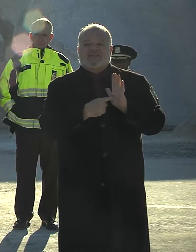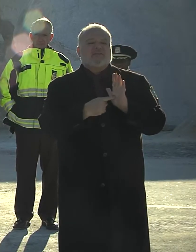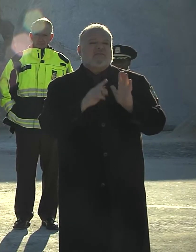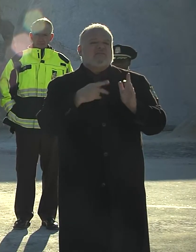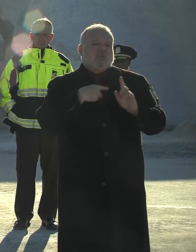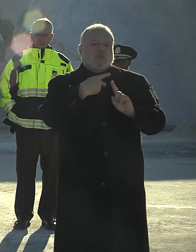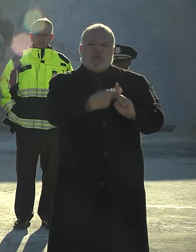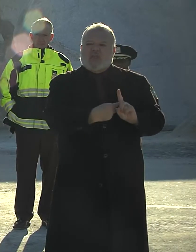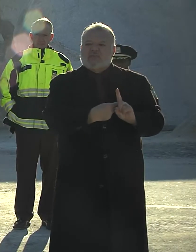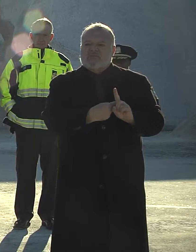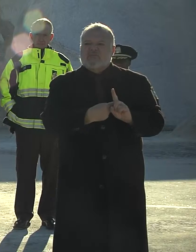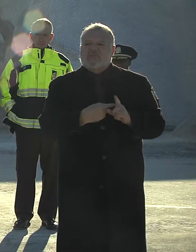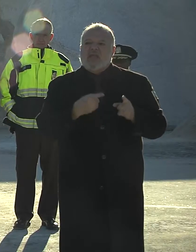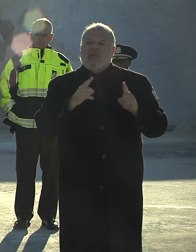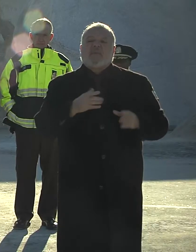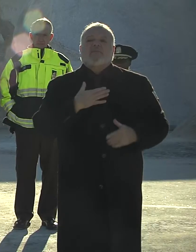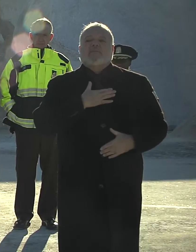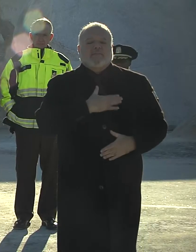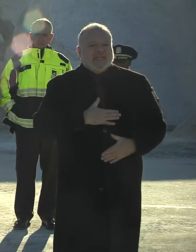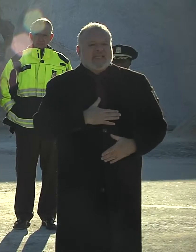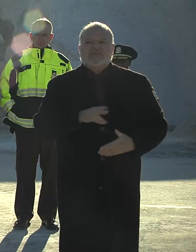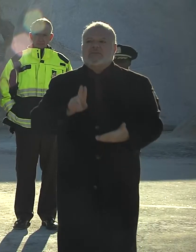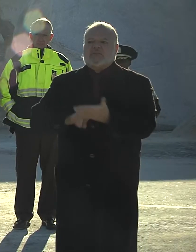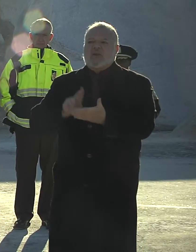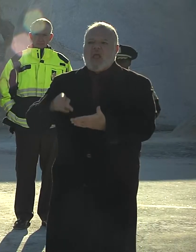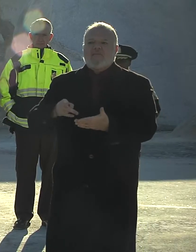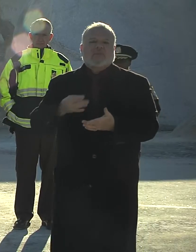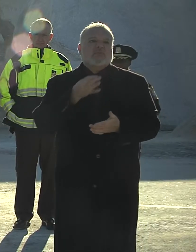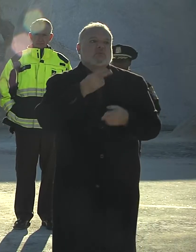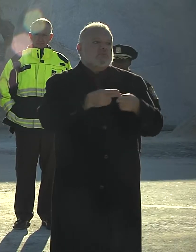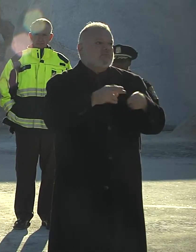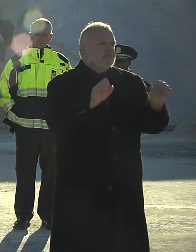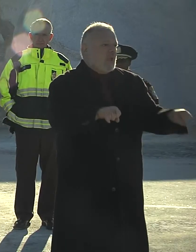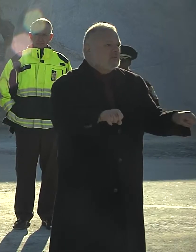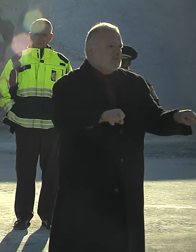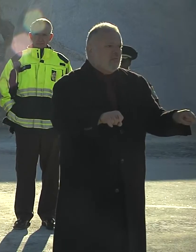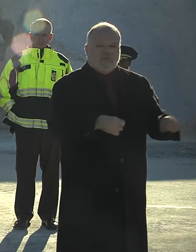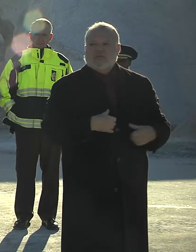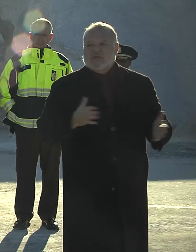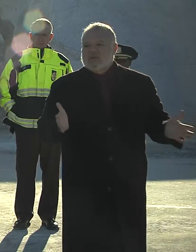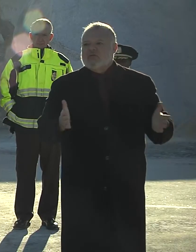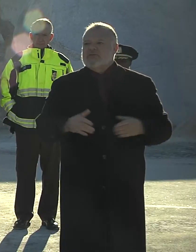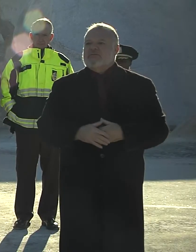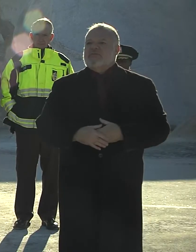possible. And you can sign up by going to our website,